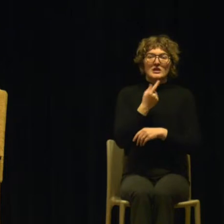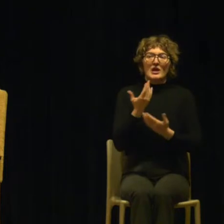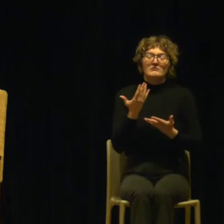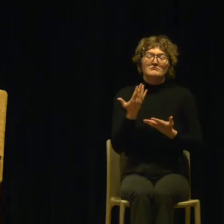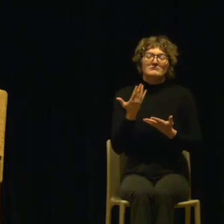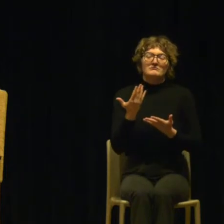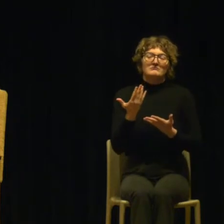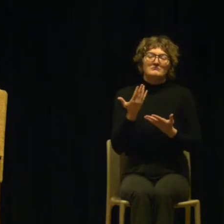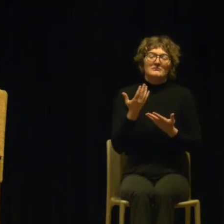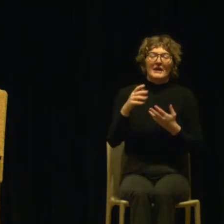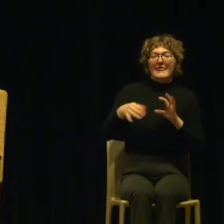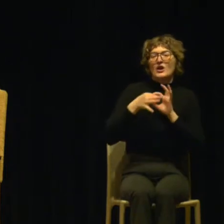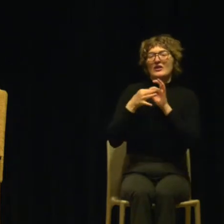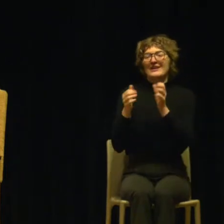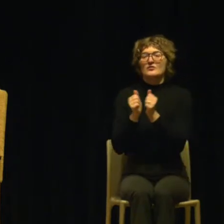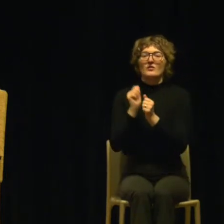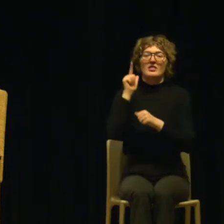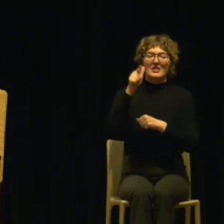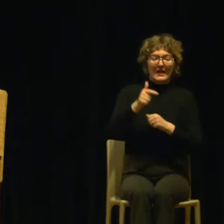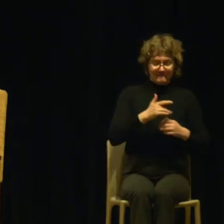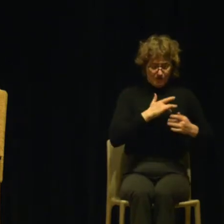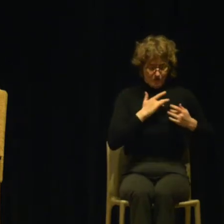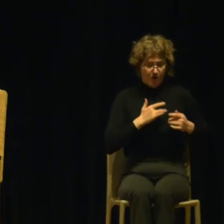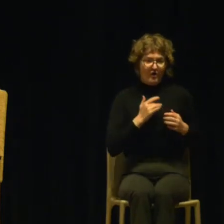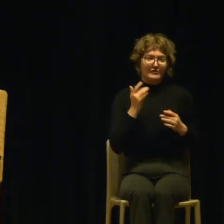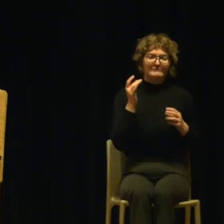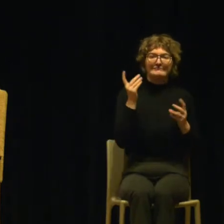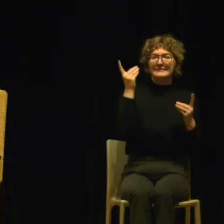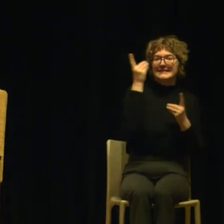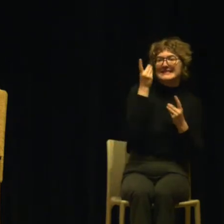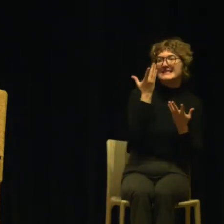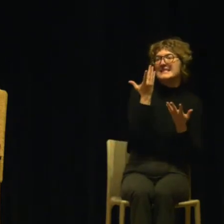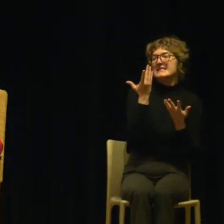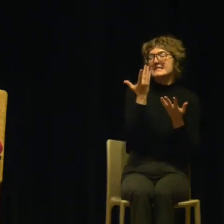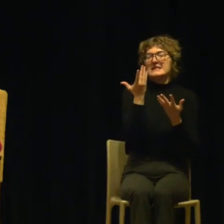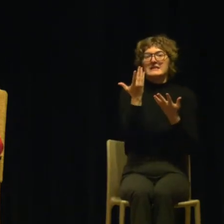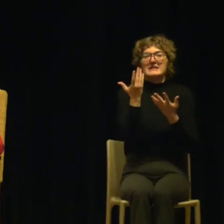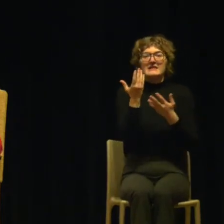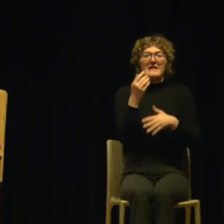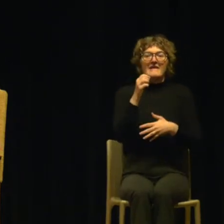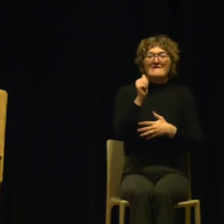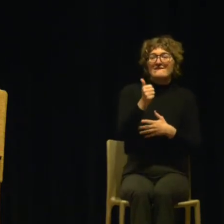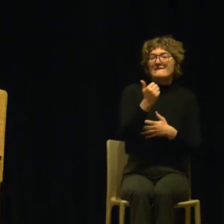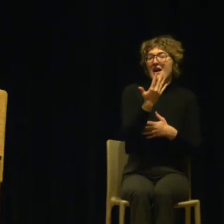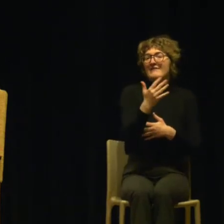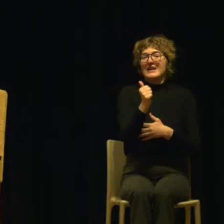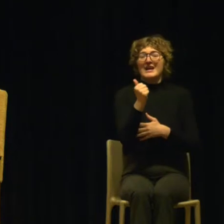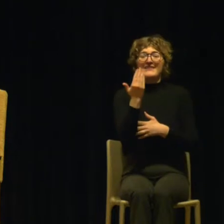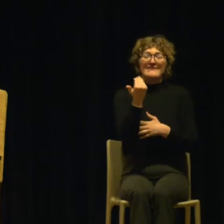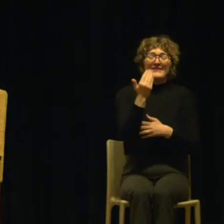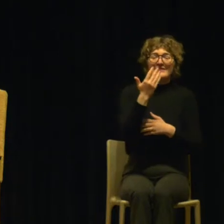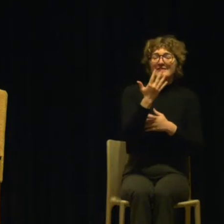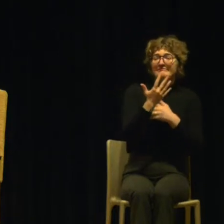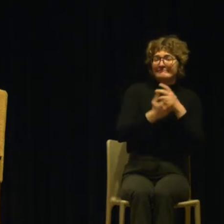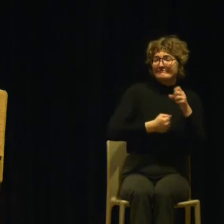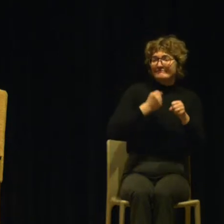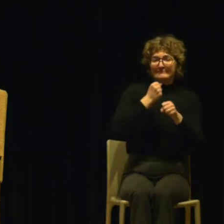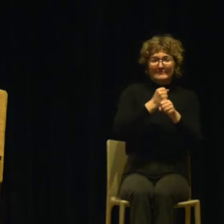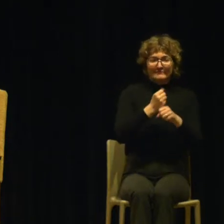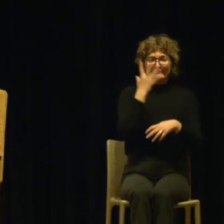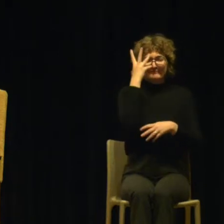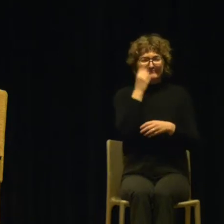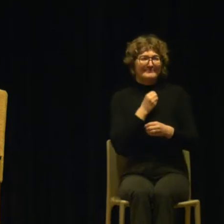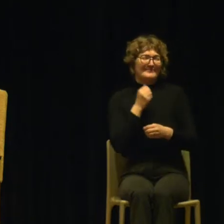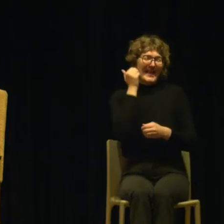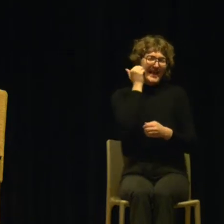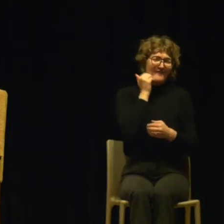of things of impending heart disease. If you don't treat them, who can go 5, 10, 15 years without a good night's sleep?